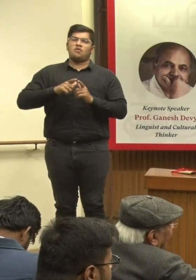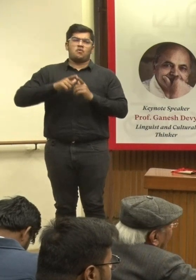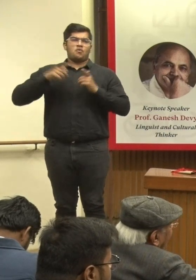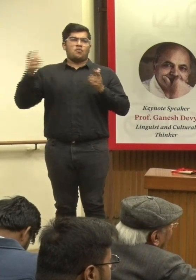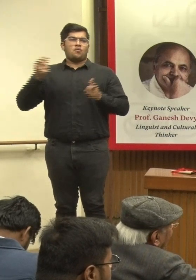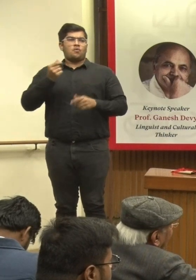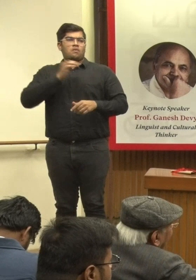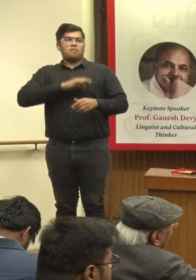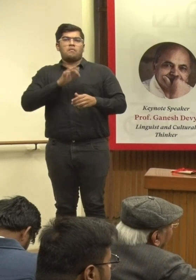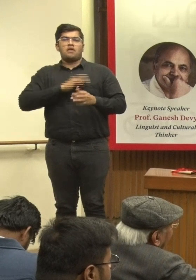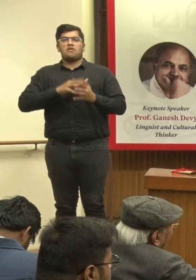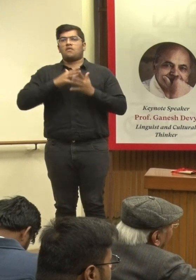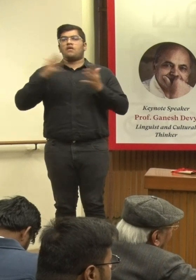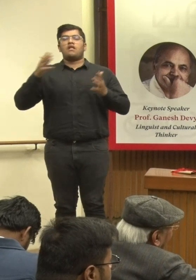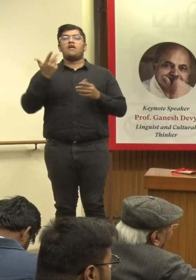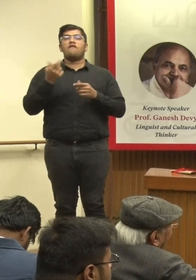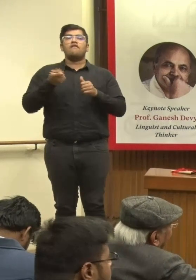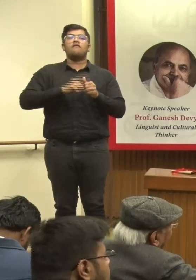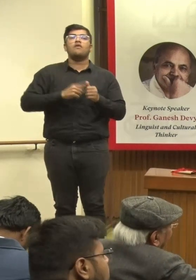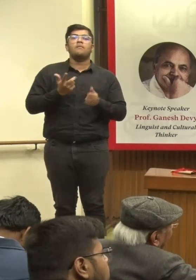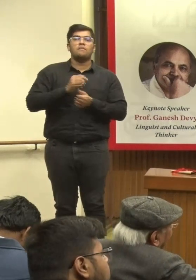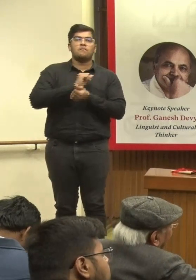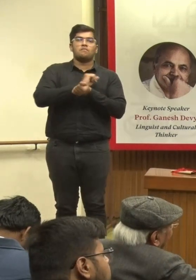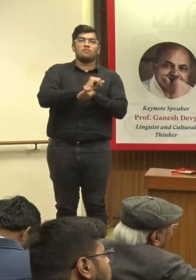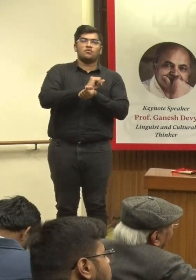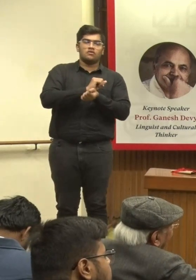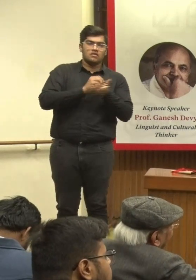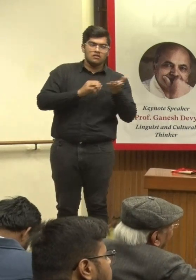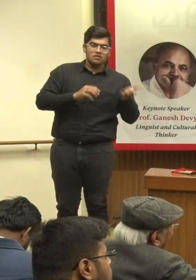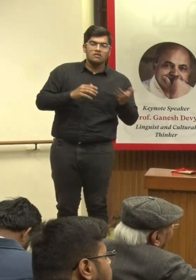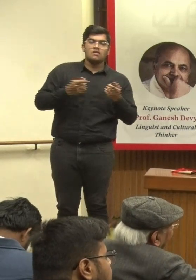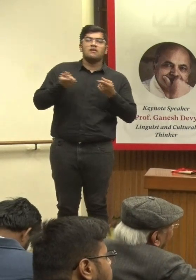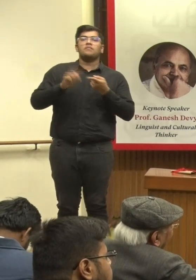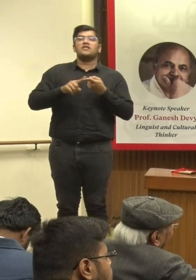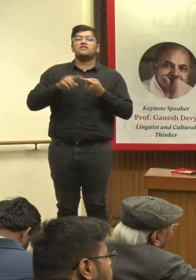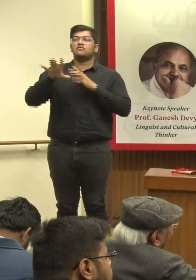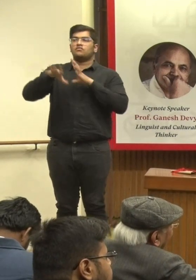these police and such, stolen